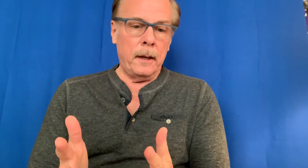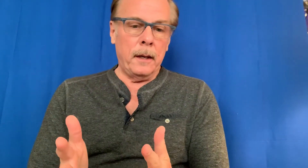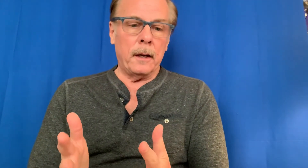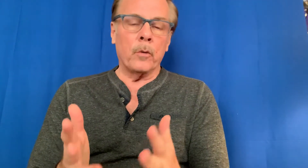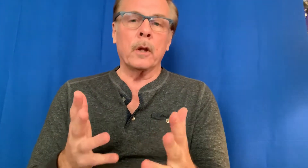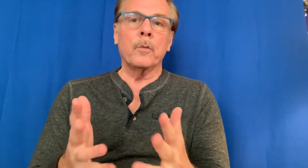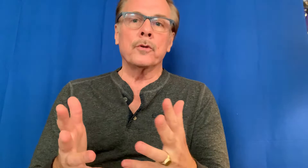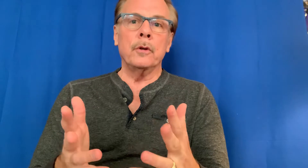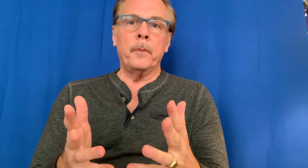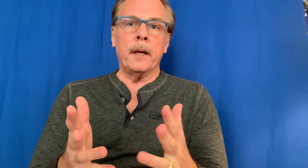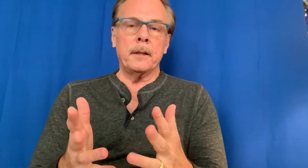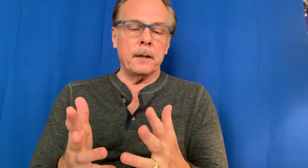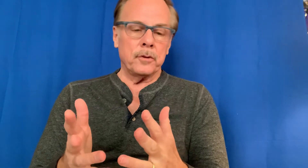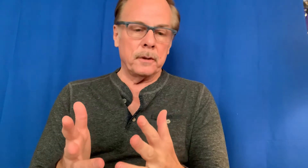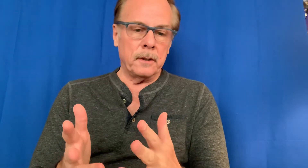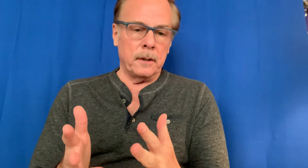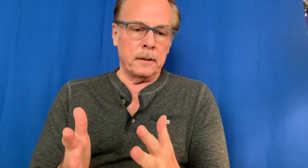And I really want you to pay attention to this.